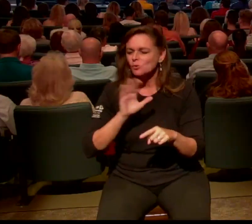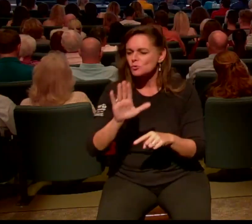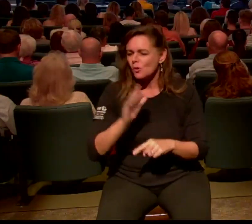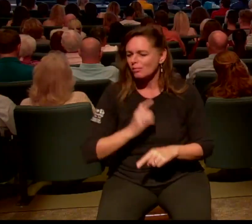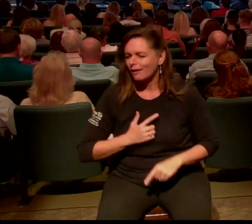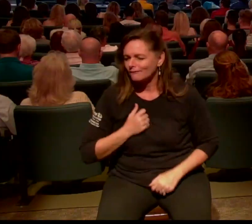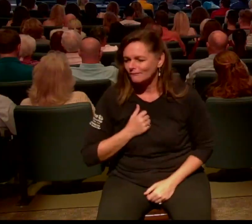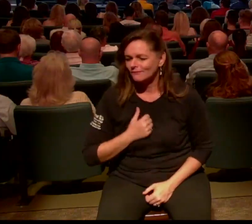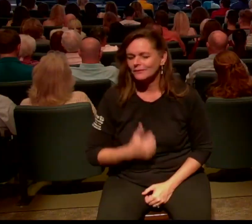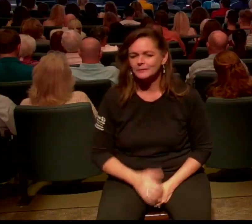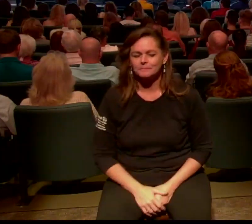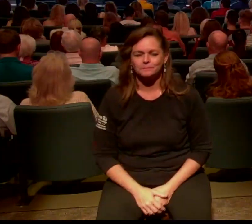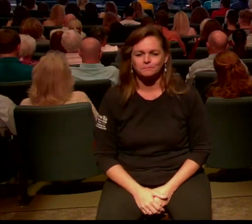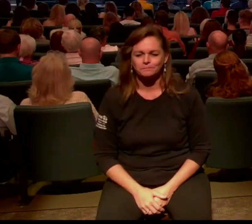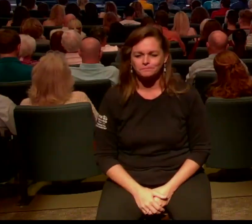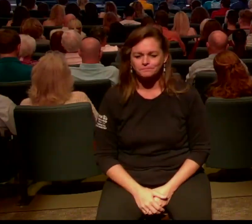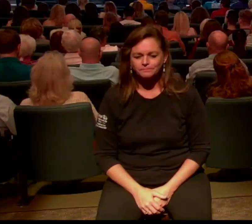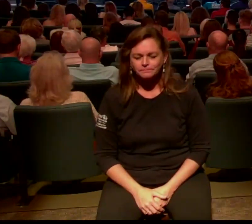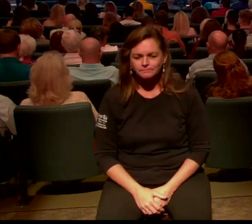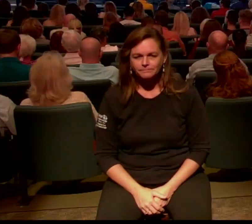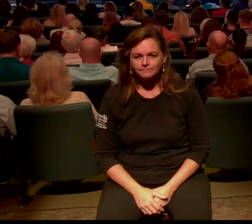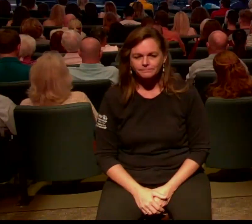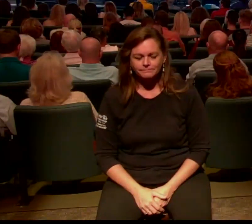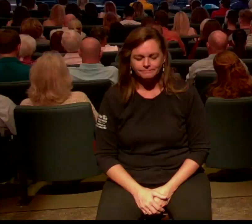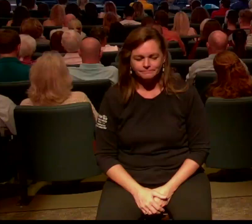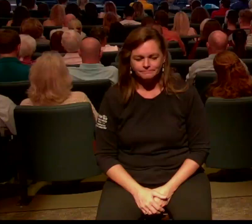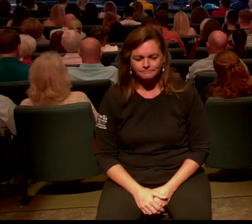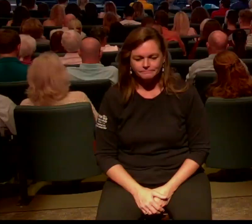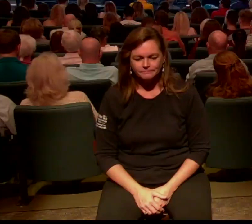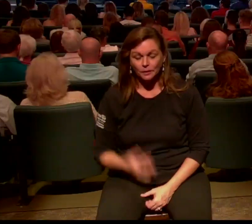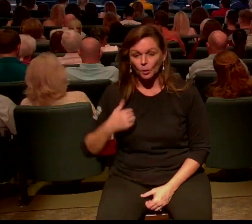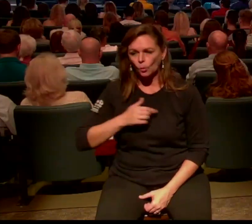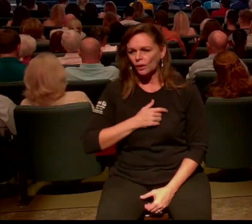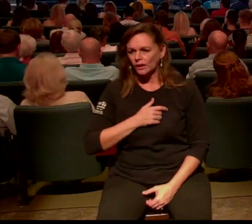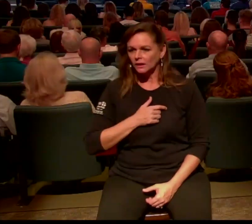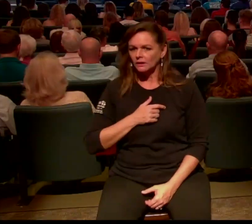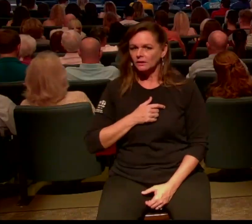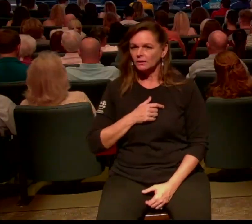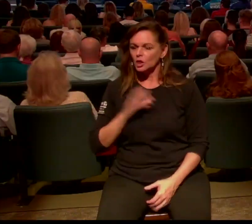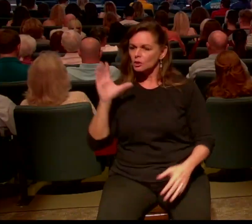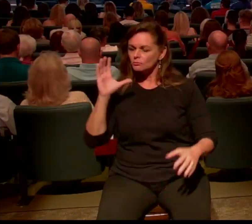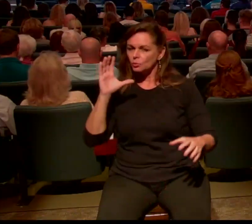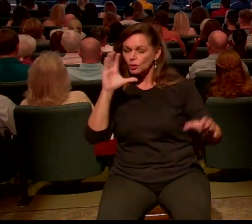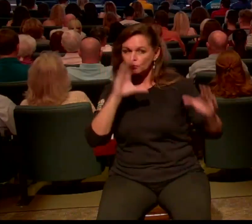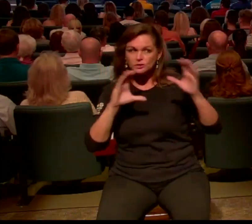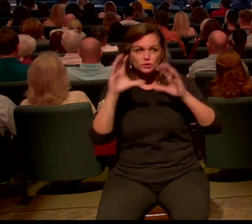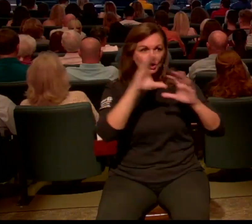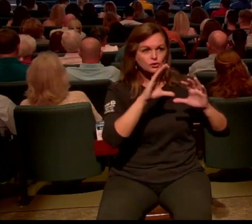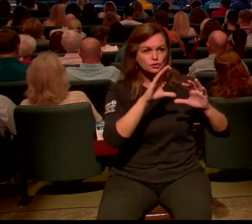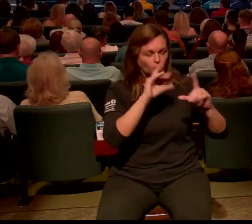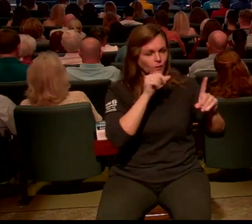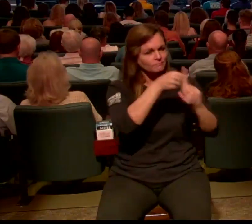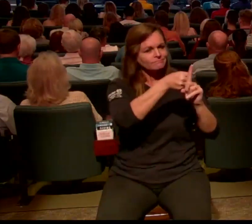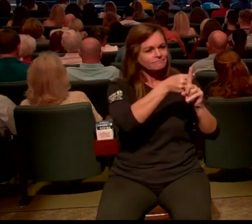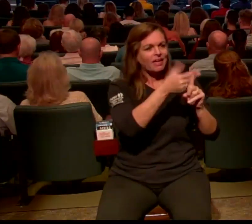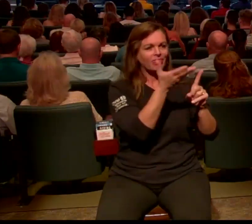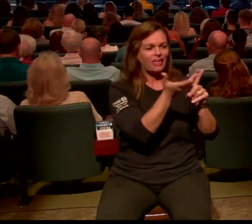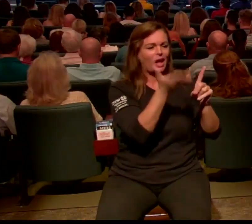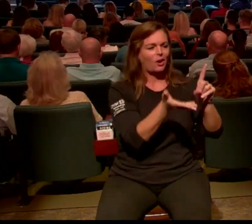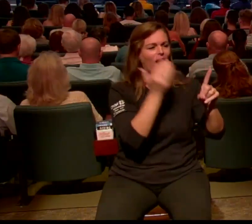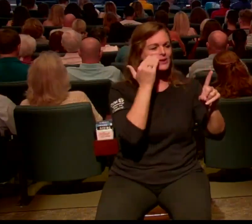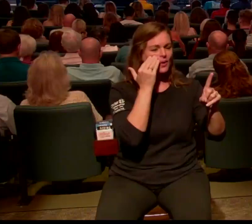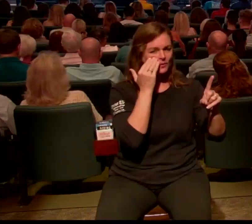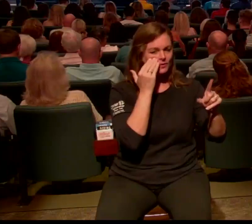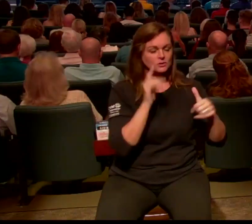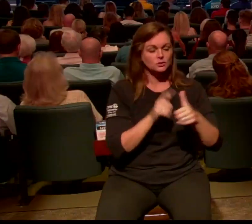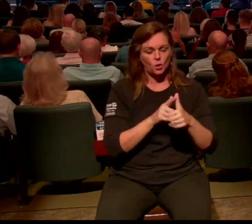what? Because I'm looking for it, I'll find it. Because we find what we look for. And every day I value people, think of ways